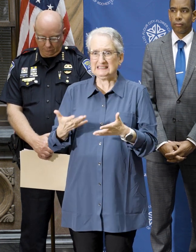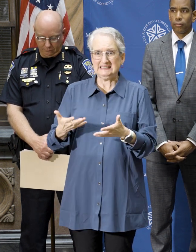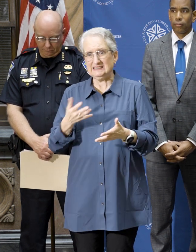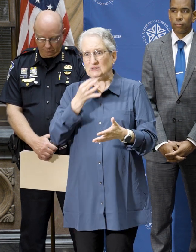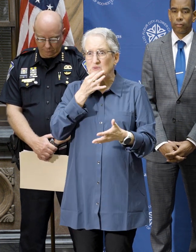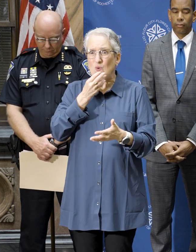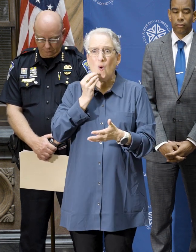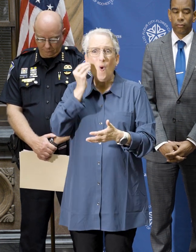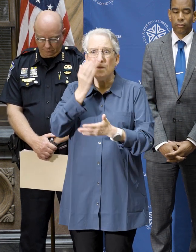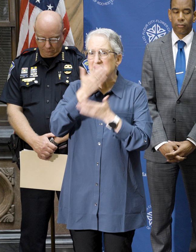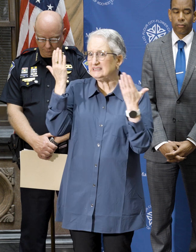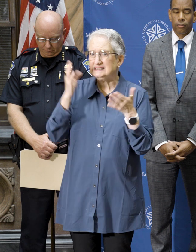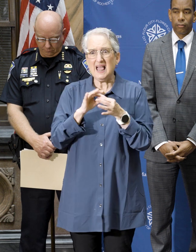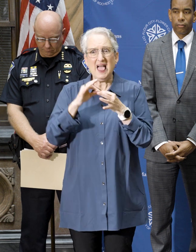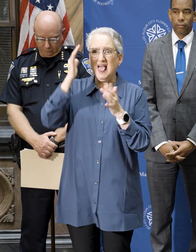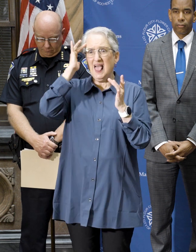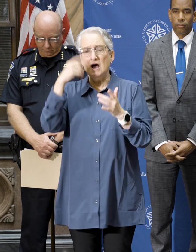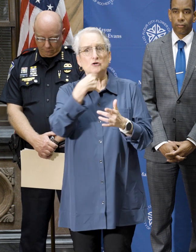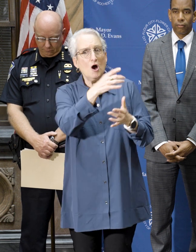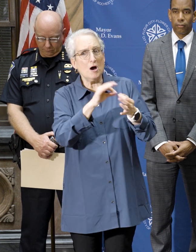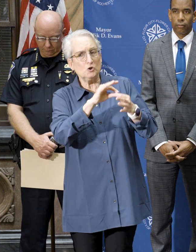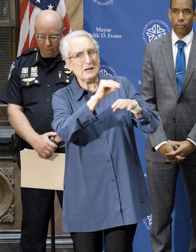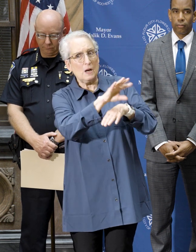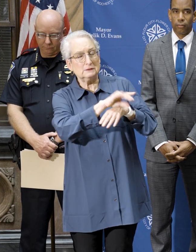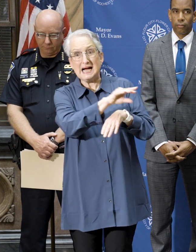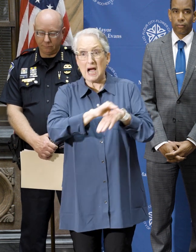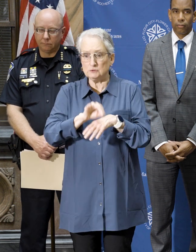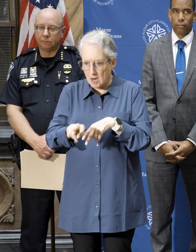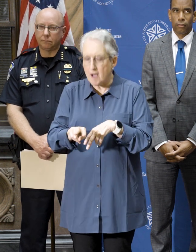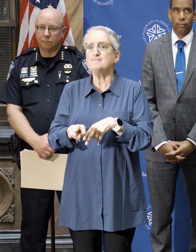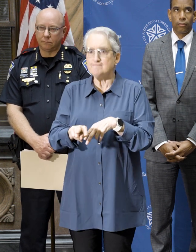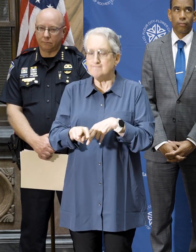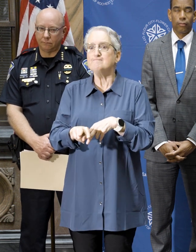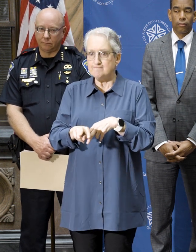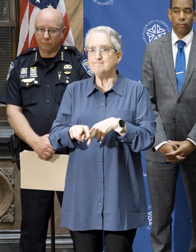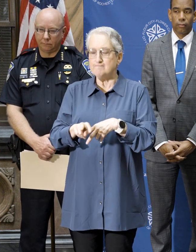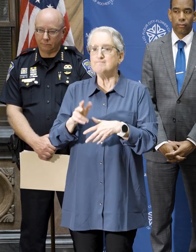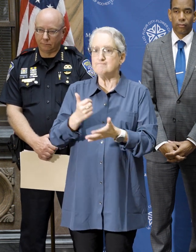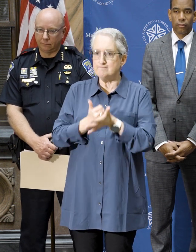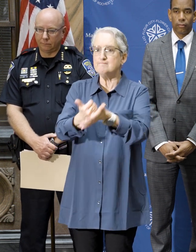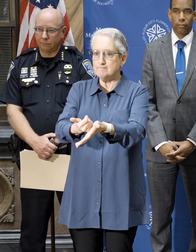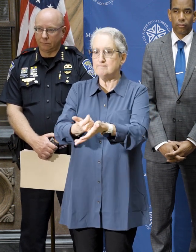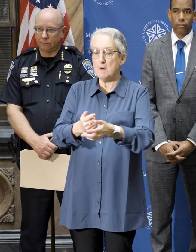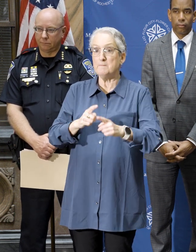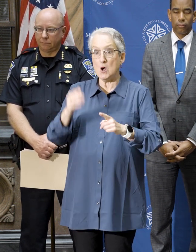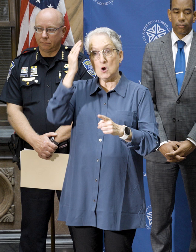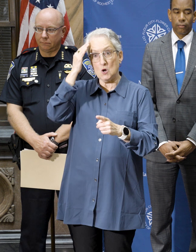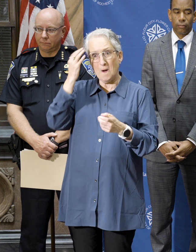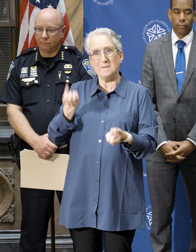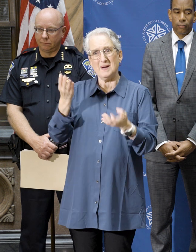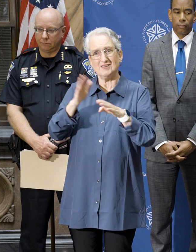absolutely heartbreaking. But what's even more heartbreaking is knowing there are countless children in our community who are coping